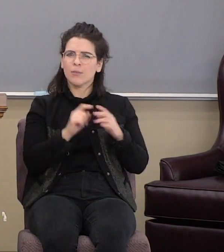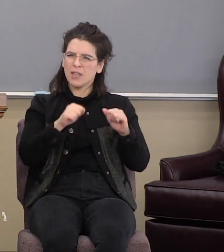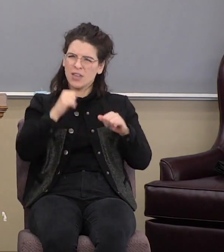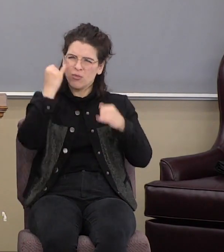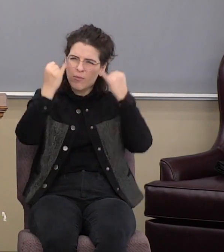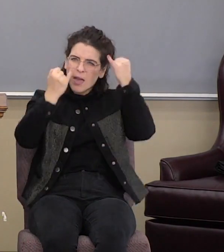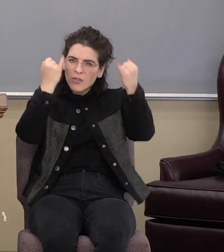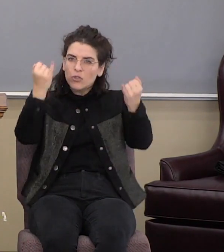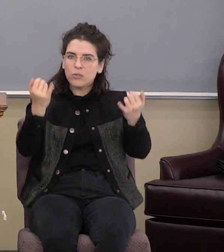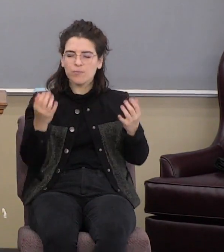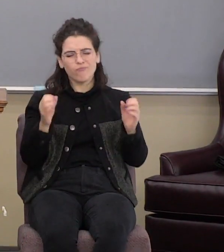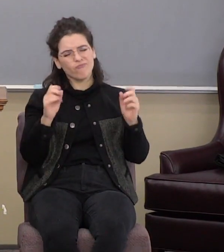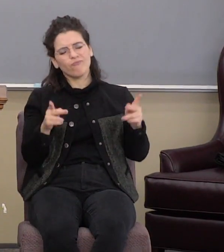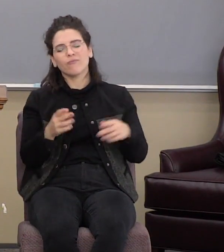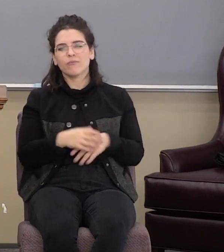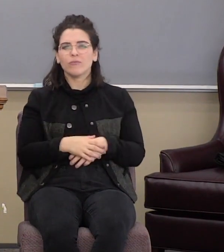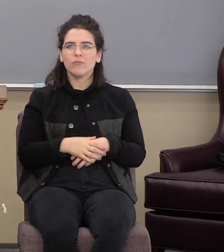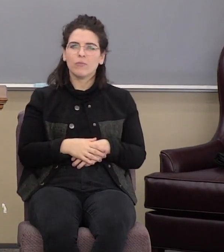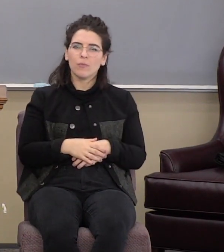imagine that? Okay, pal.